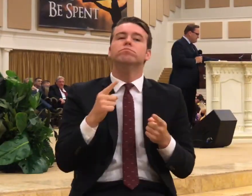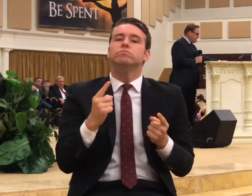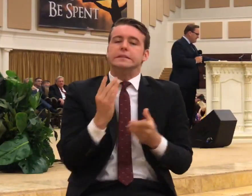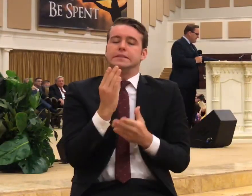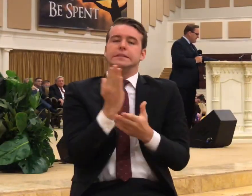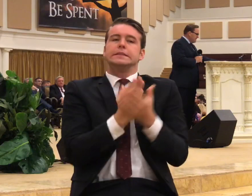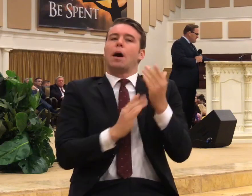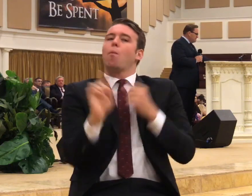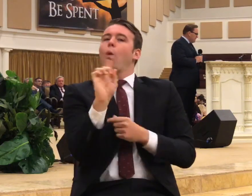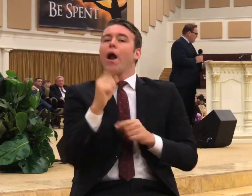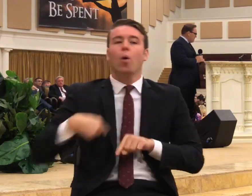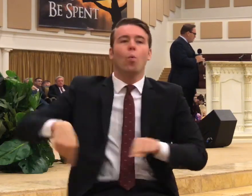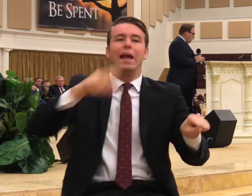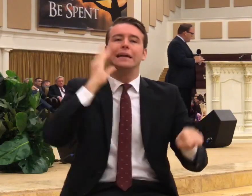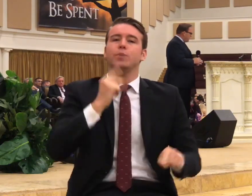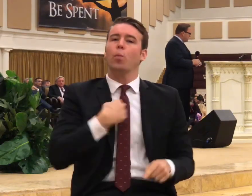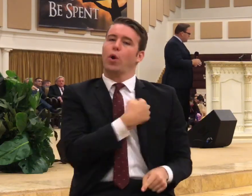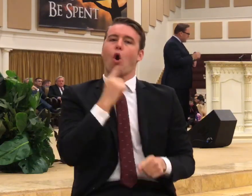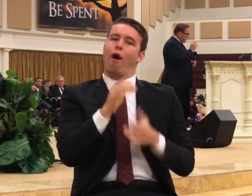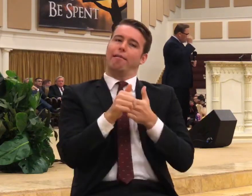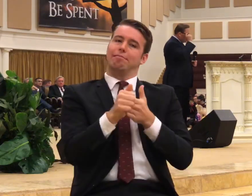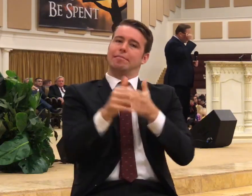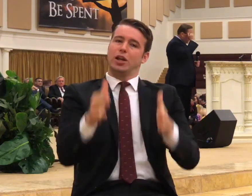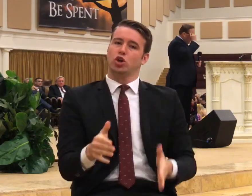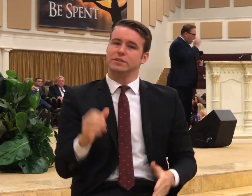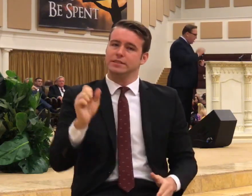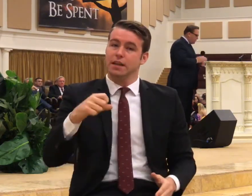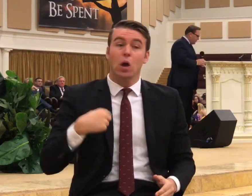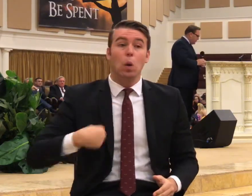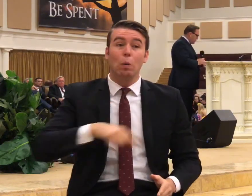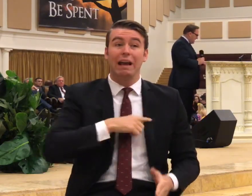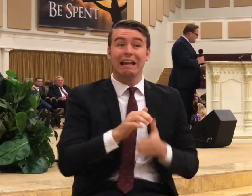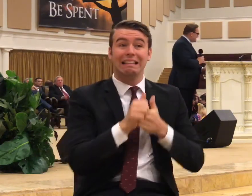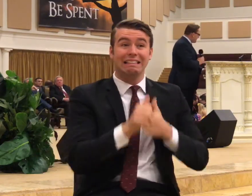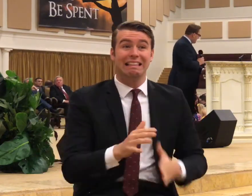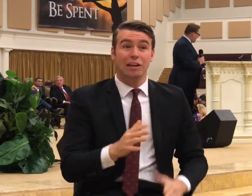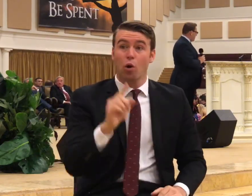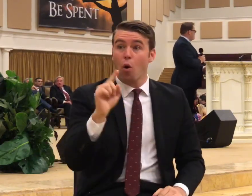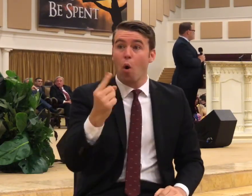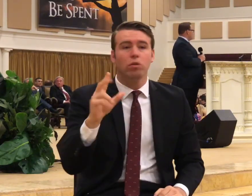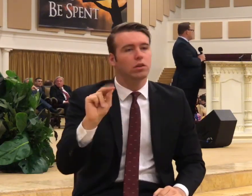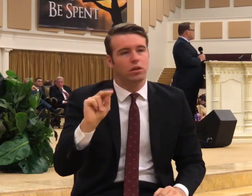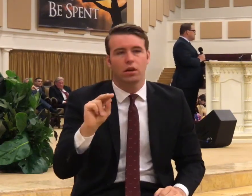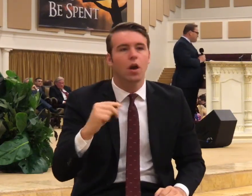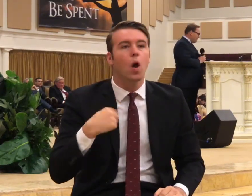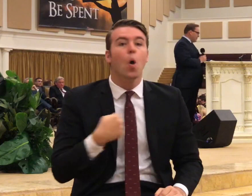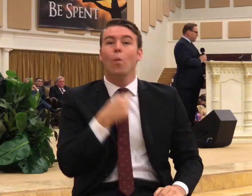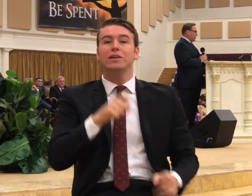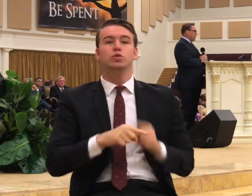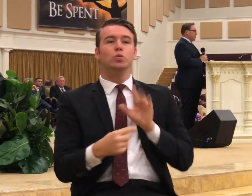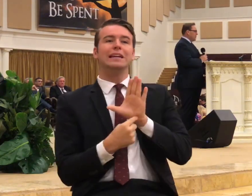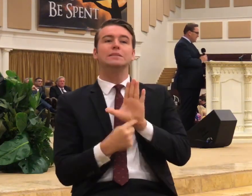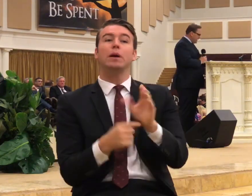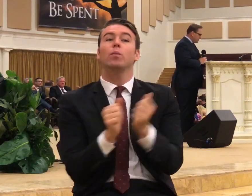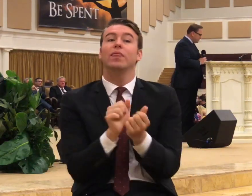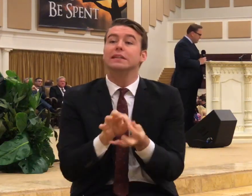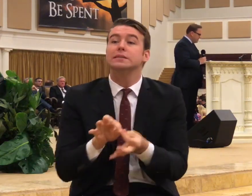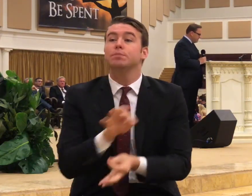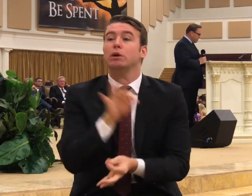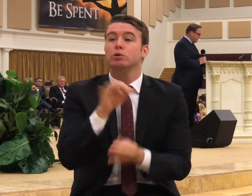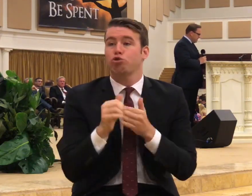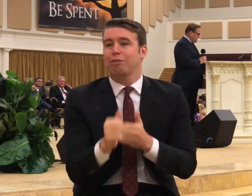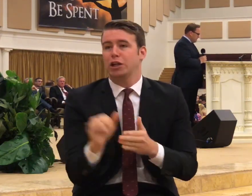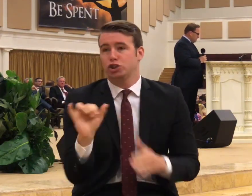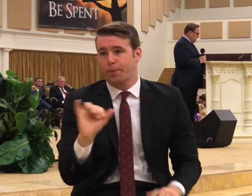identified. But we are more than just leaders. We are to exhibit spiritual